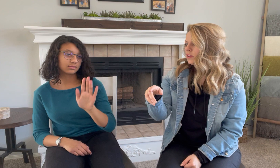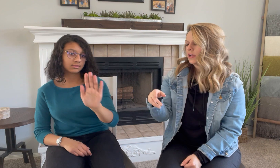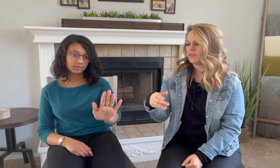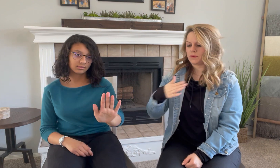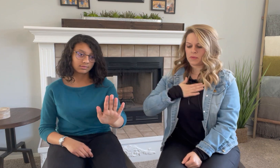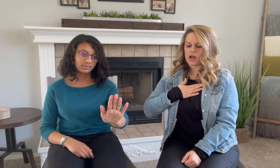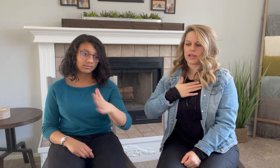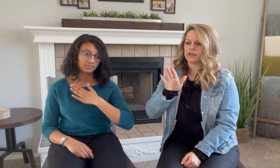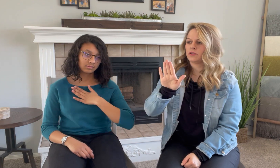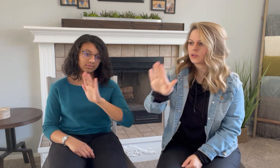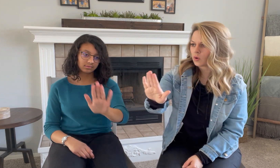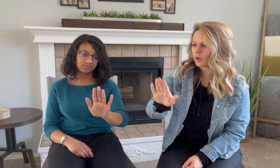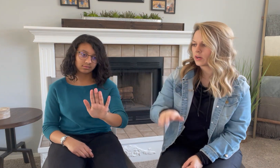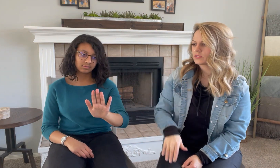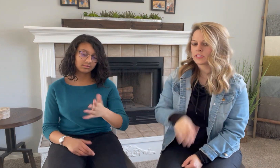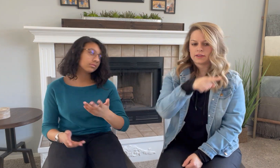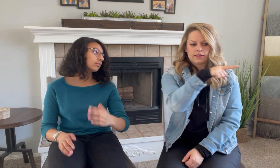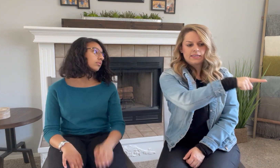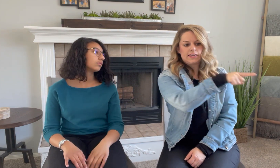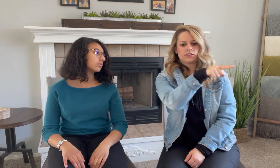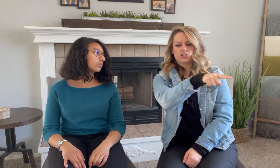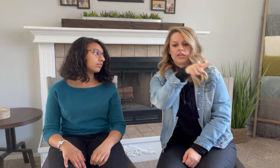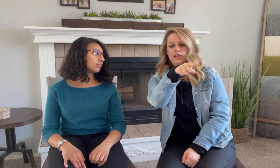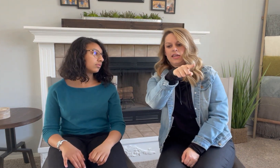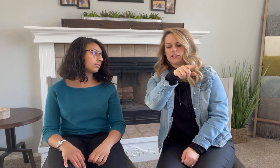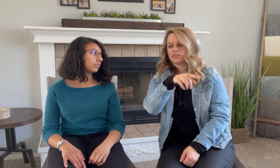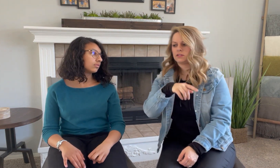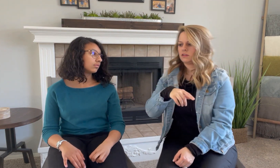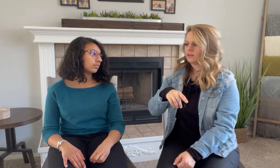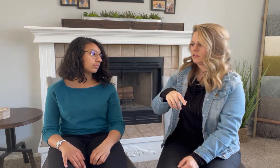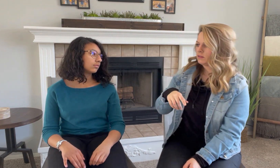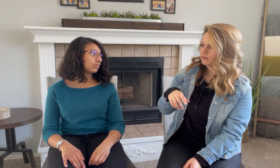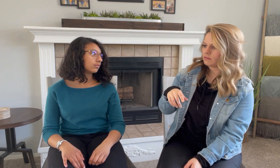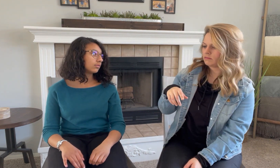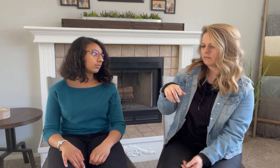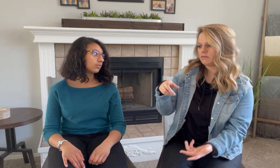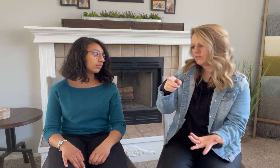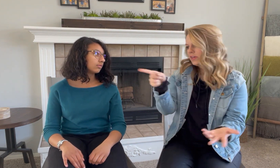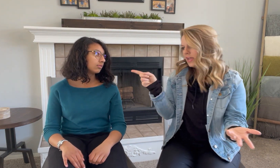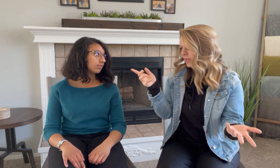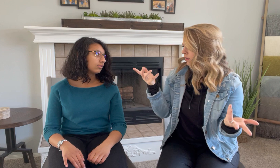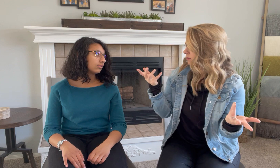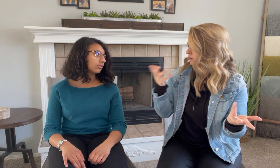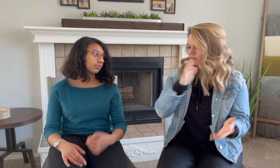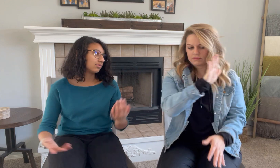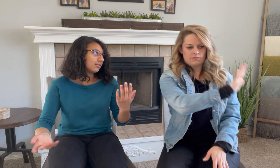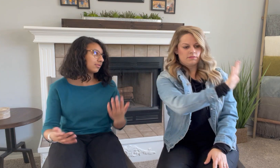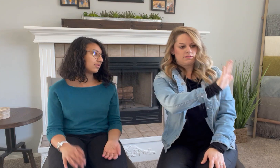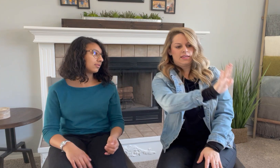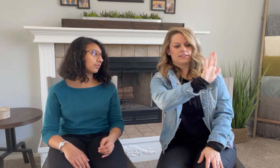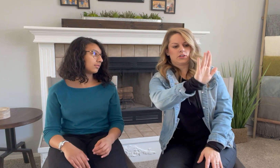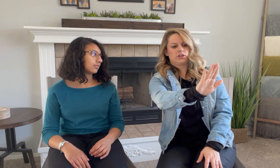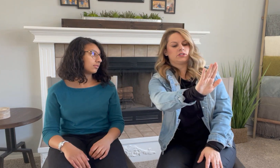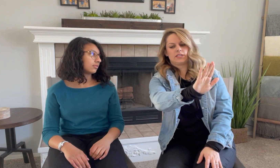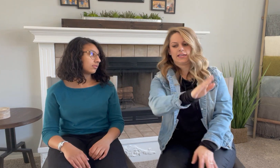and then mine, yours, he, she, it, they, his, hers,